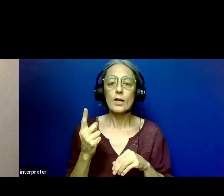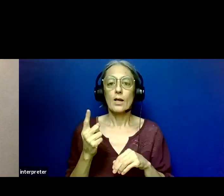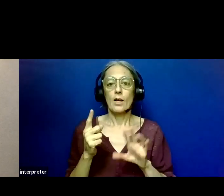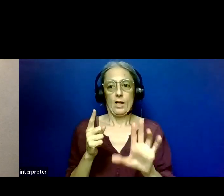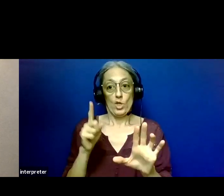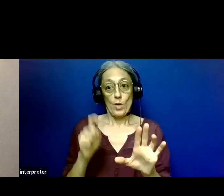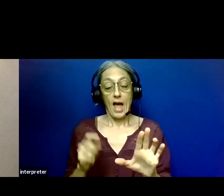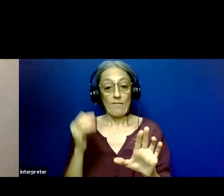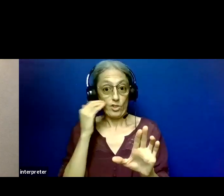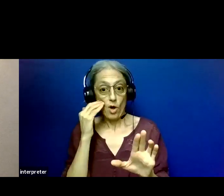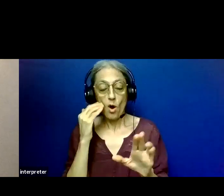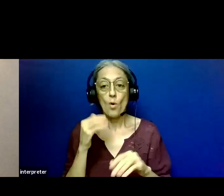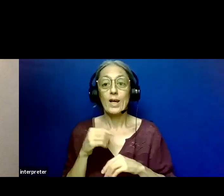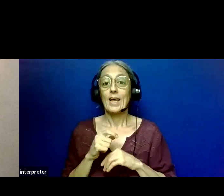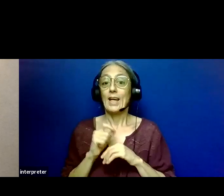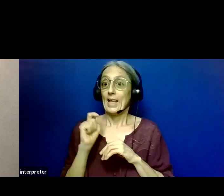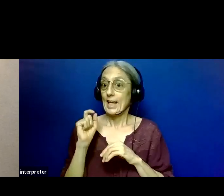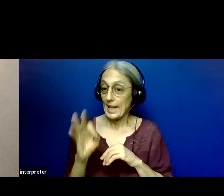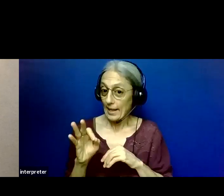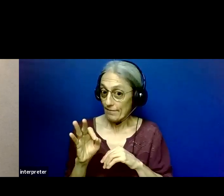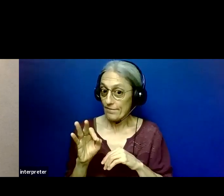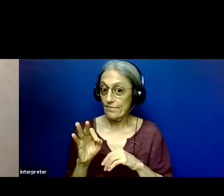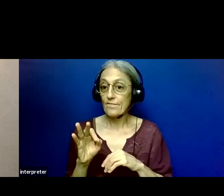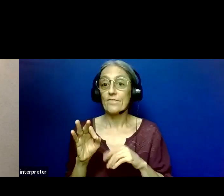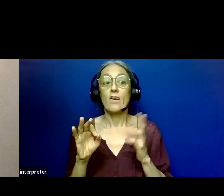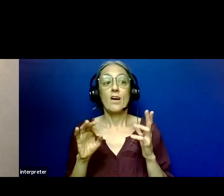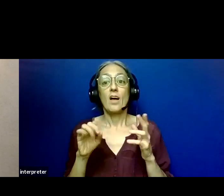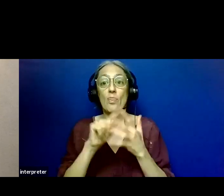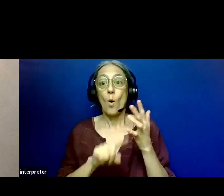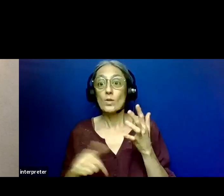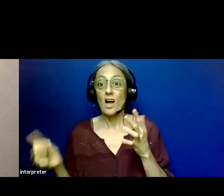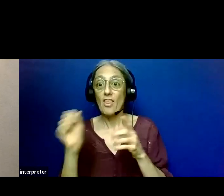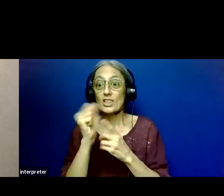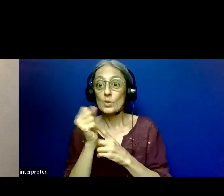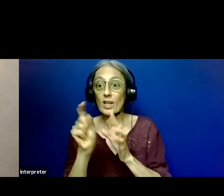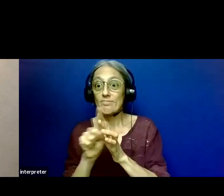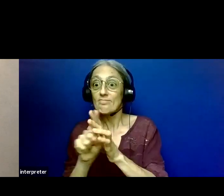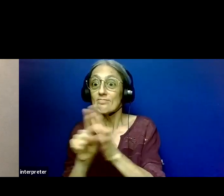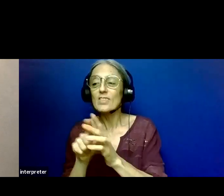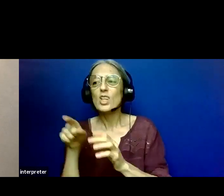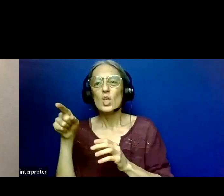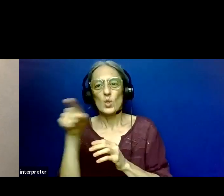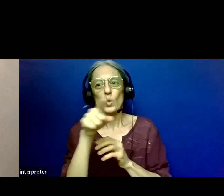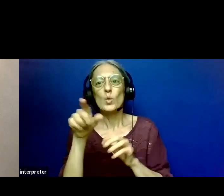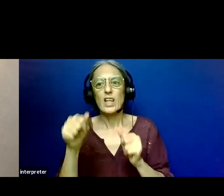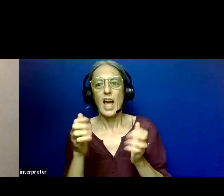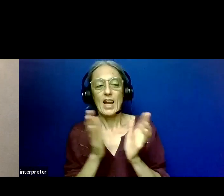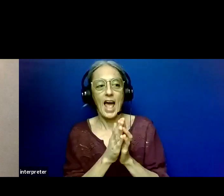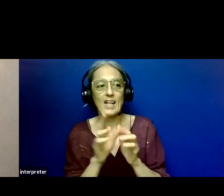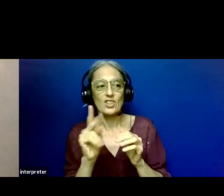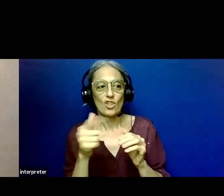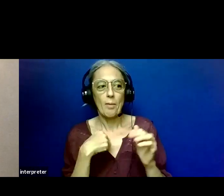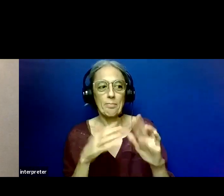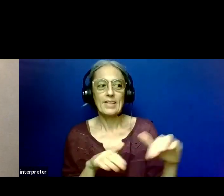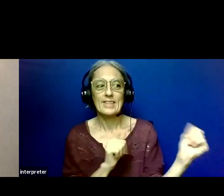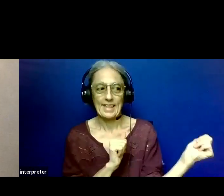the dog to leave if those other situations happen. So you still retain some control of the situation.